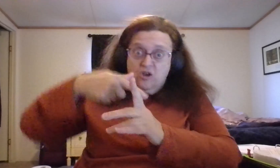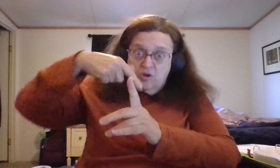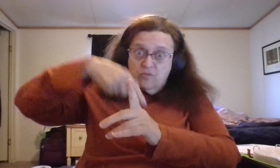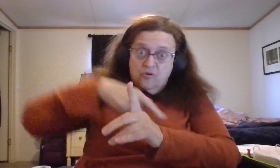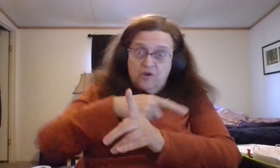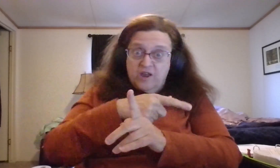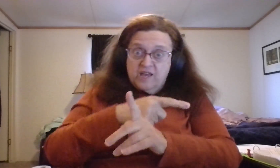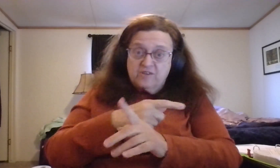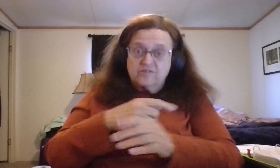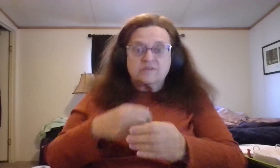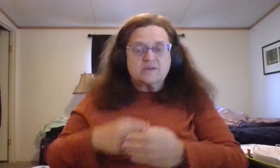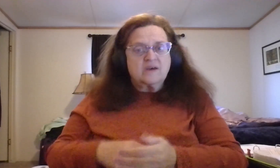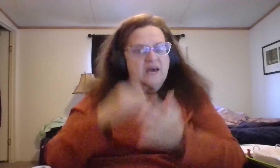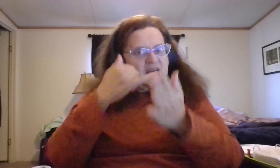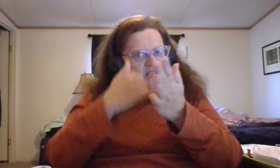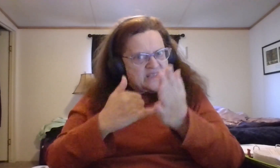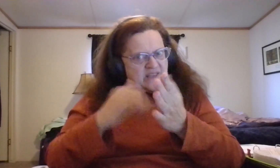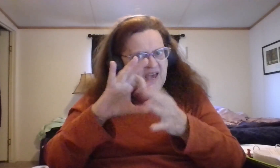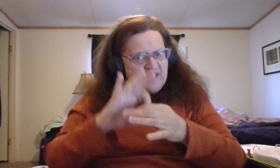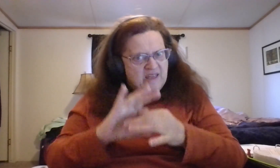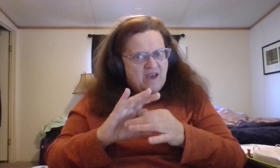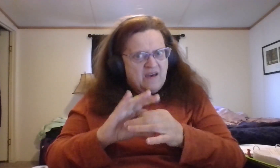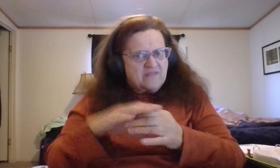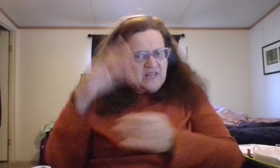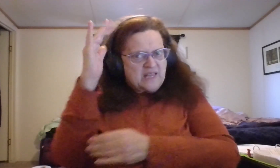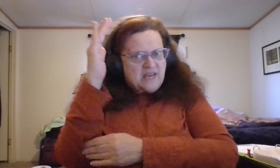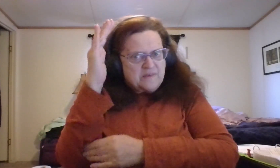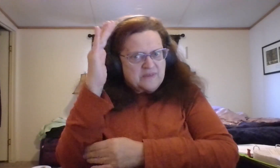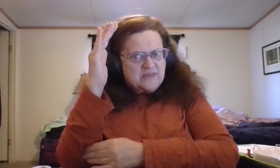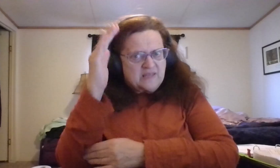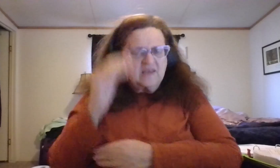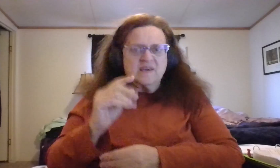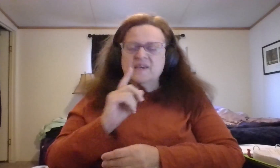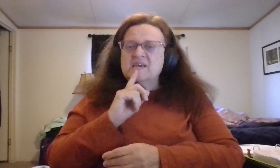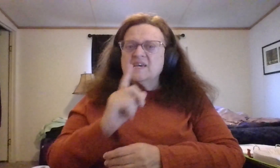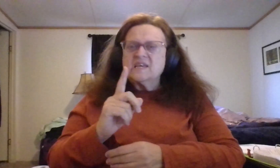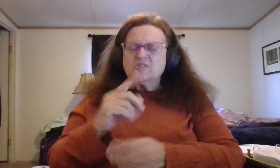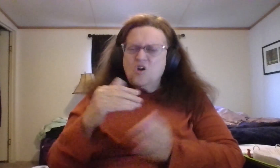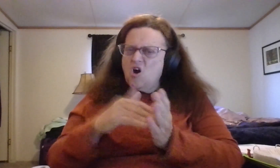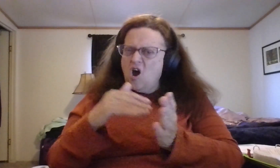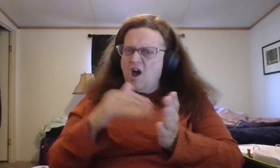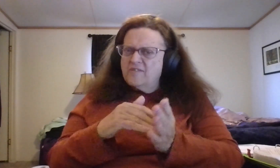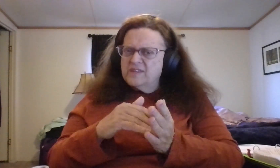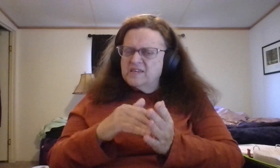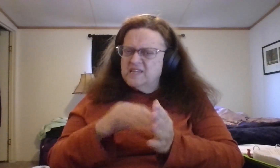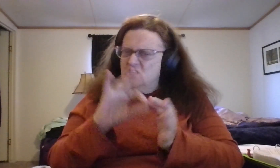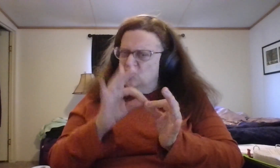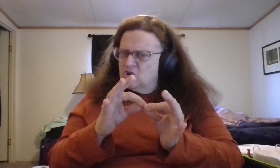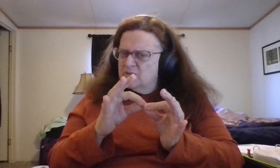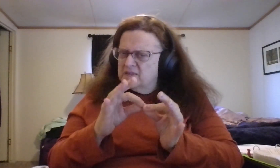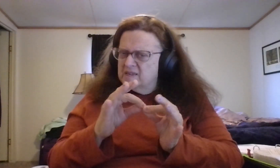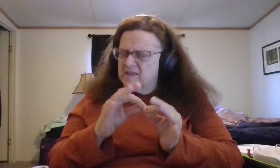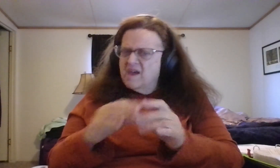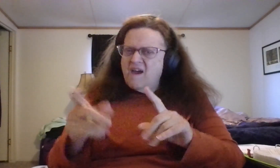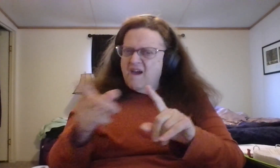of the lampstand as a whole is often interpreted as a